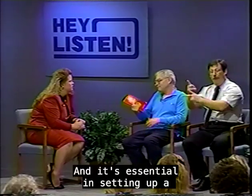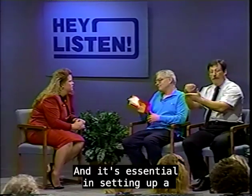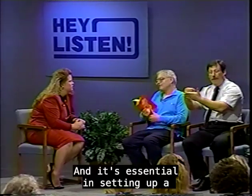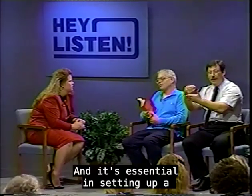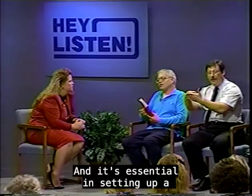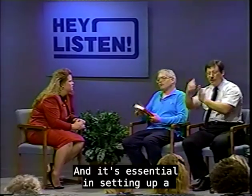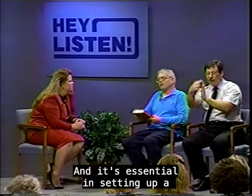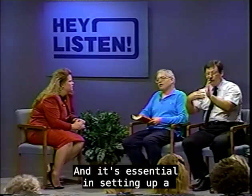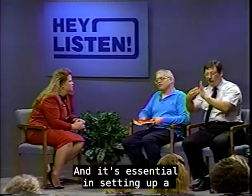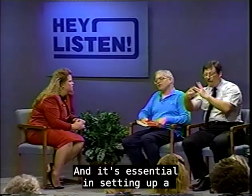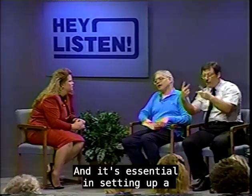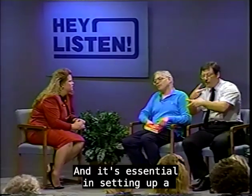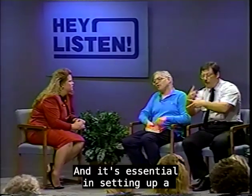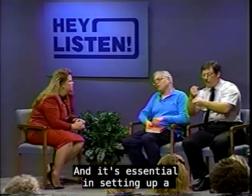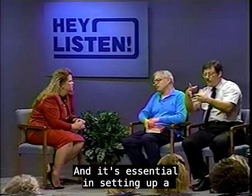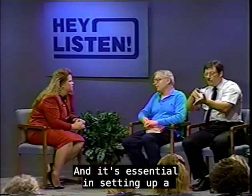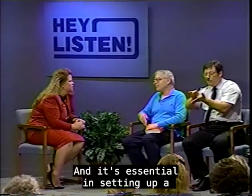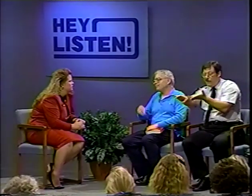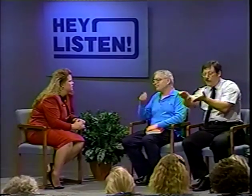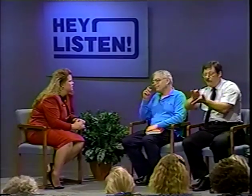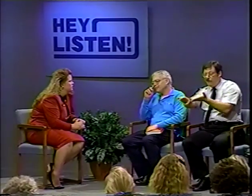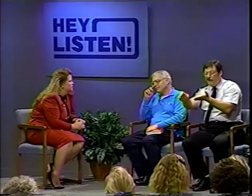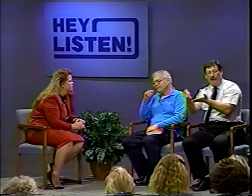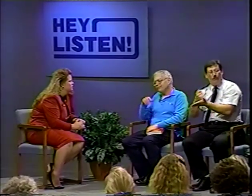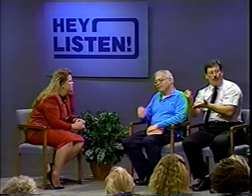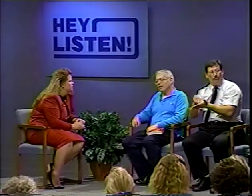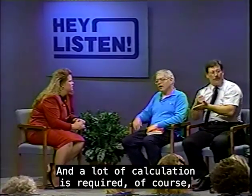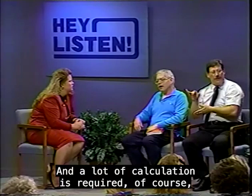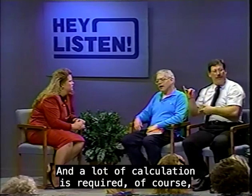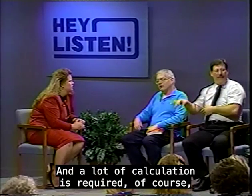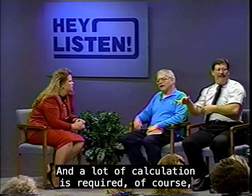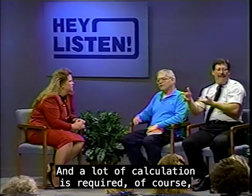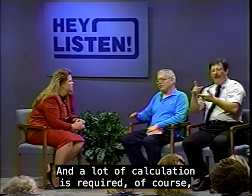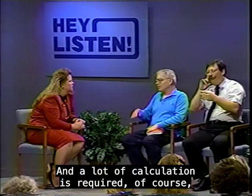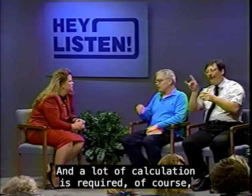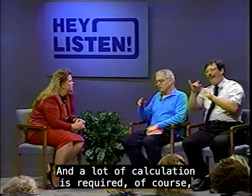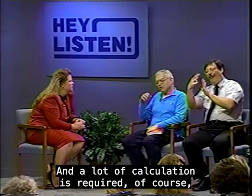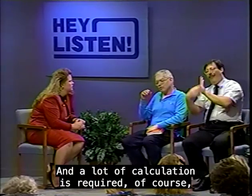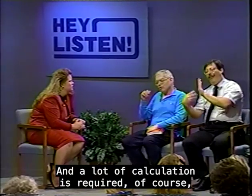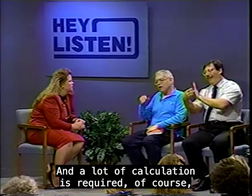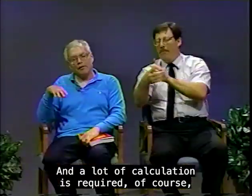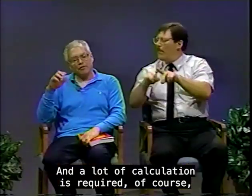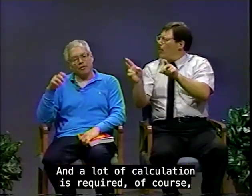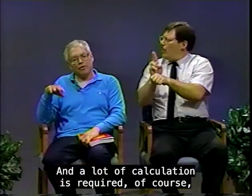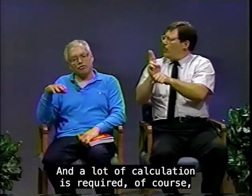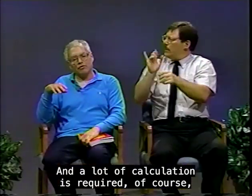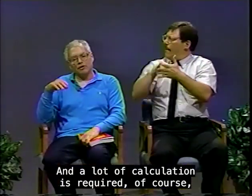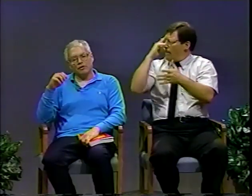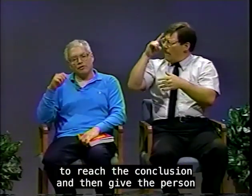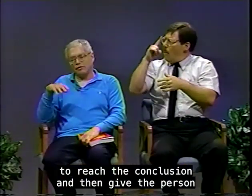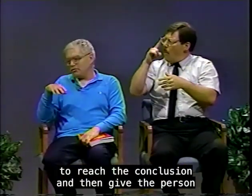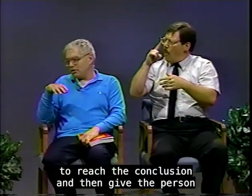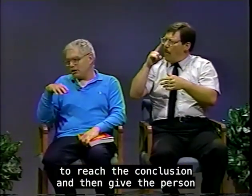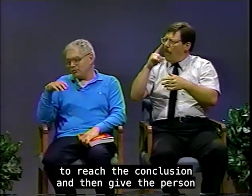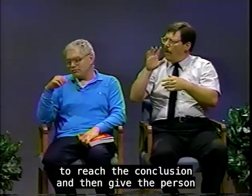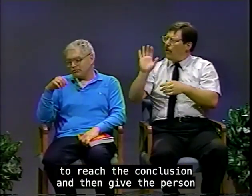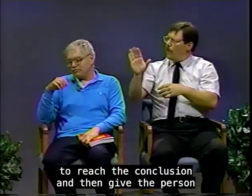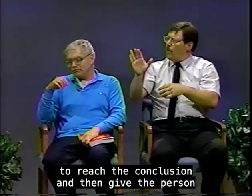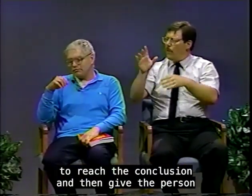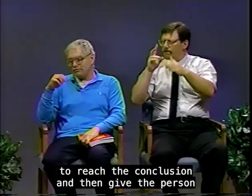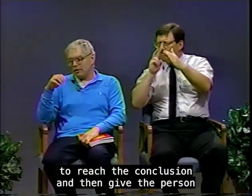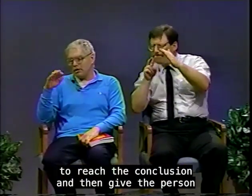And it's essential in setting up a horoscope. And a lot of calculation is required, of course,